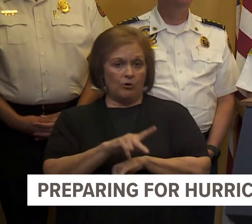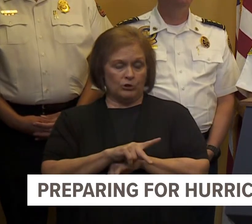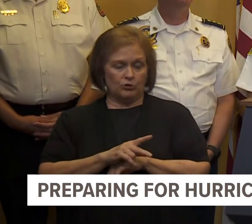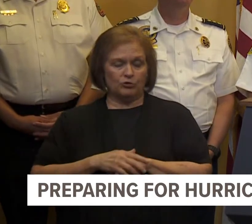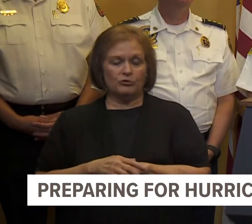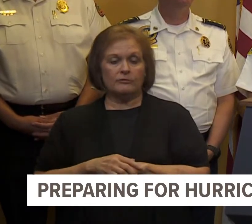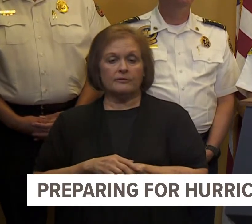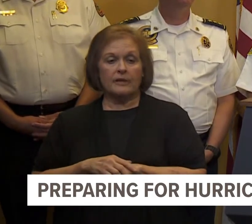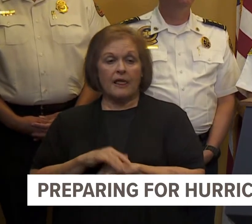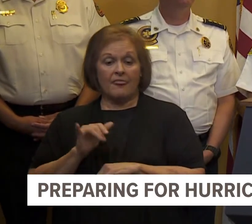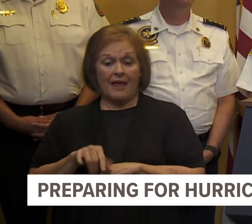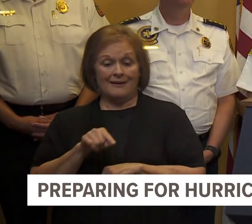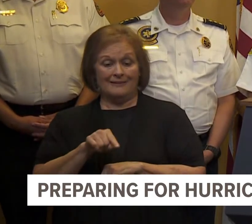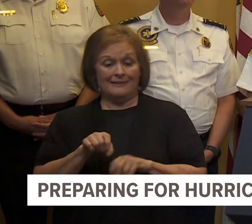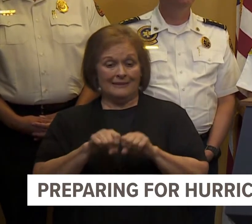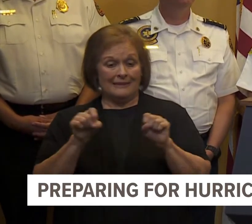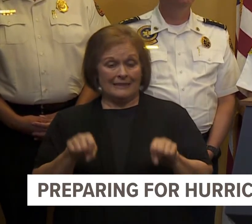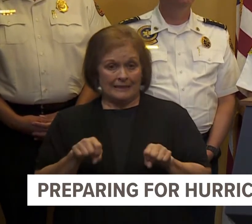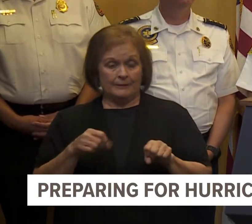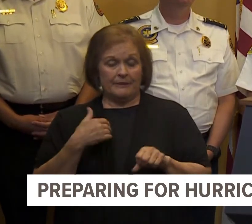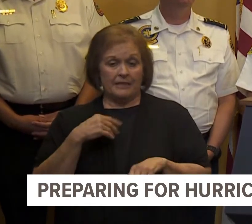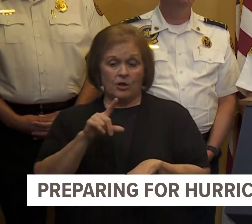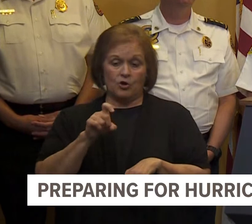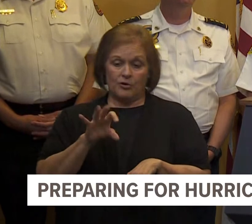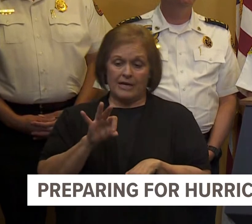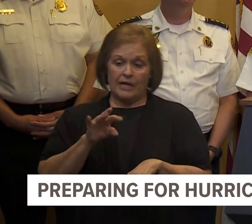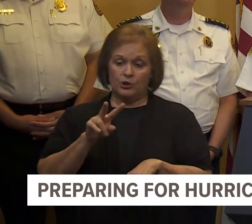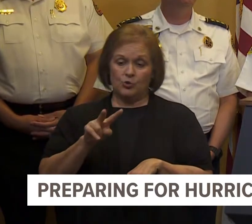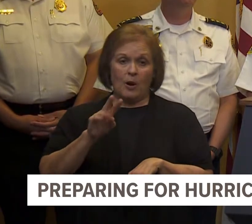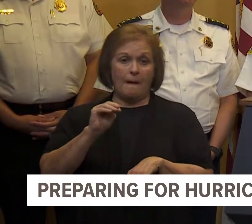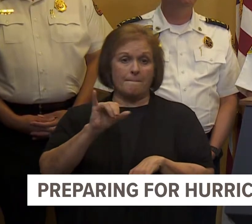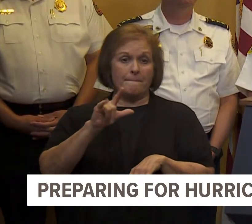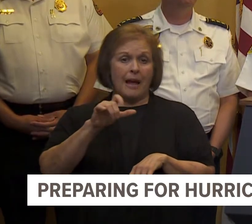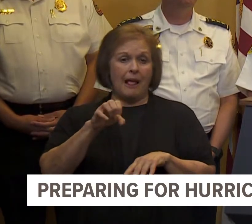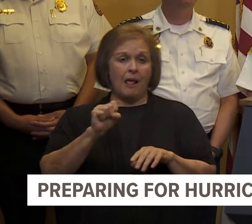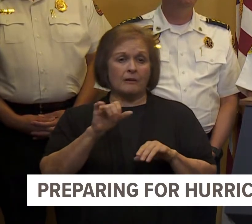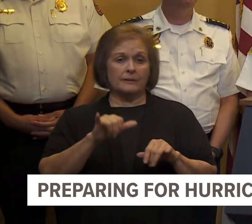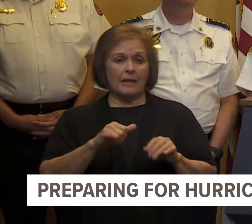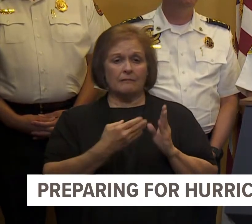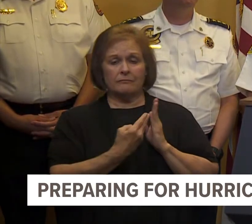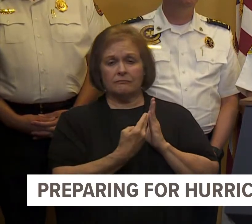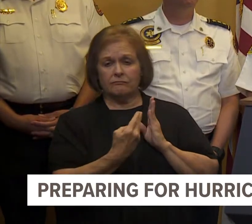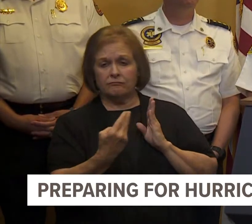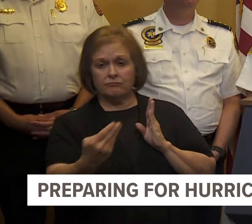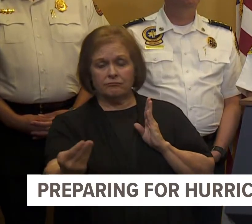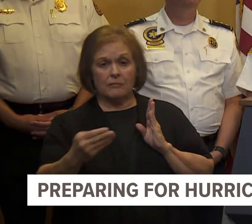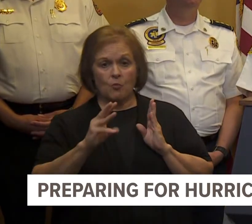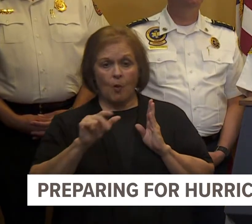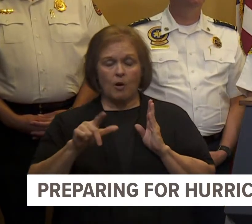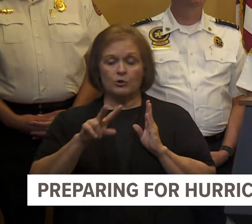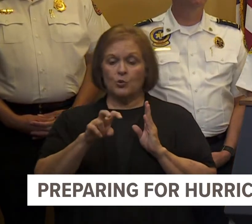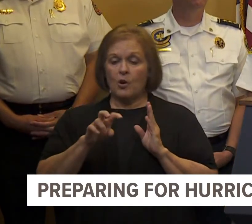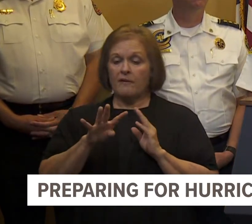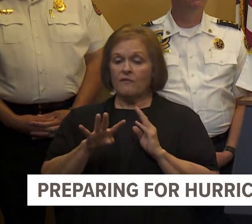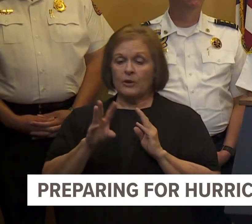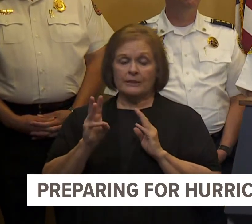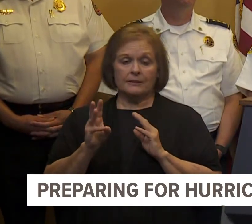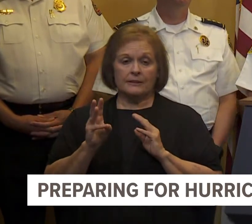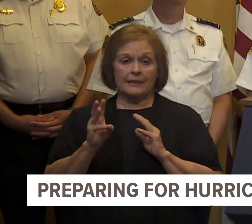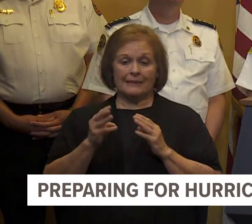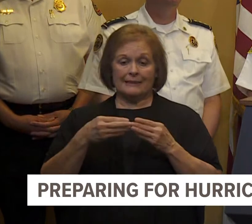parishes. This system is made up of 192 miles of levee and flood walls,